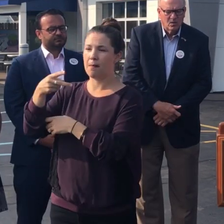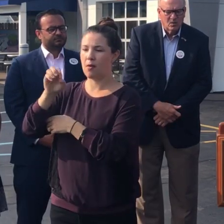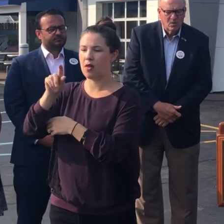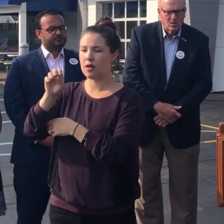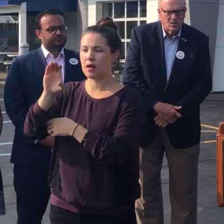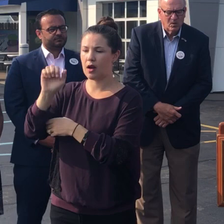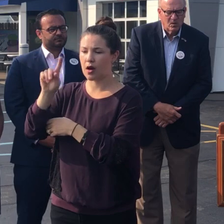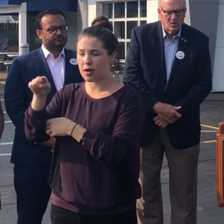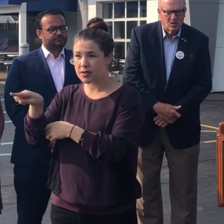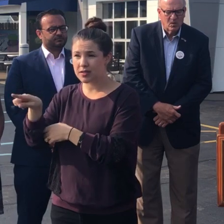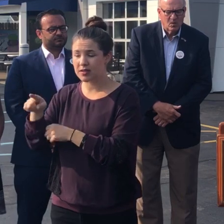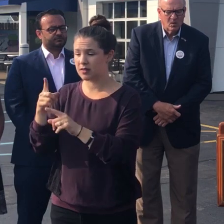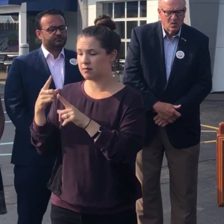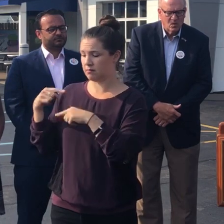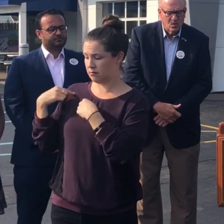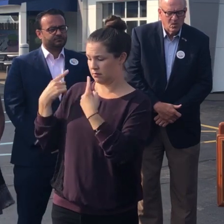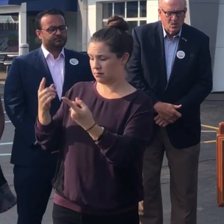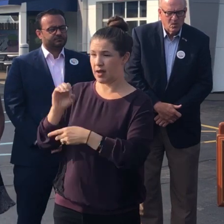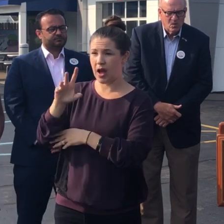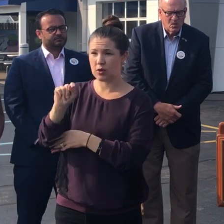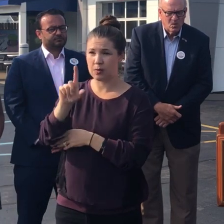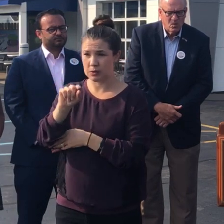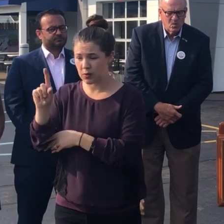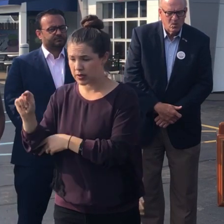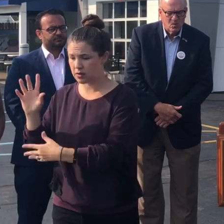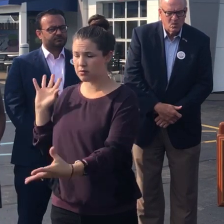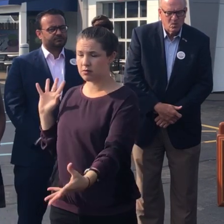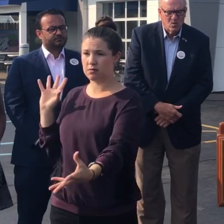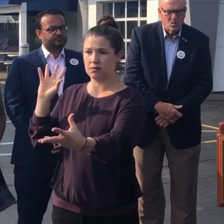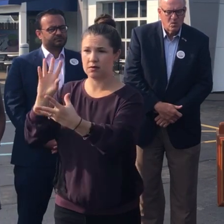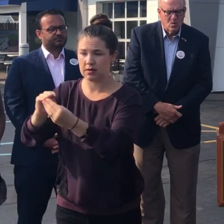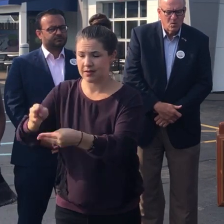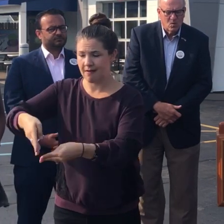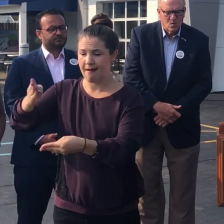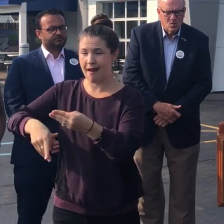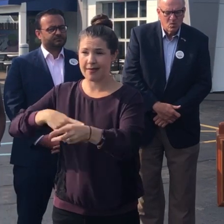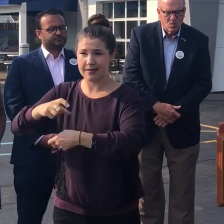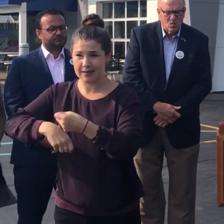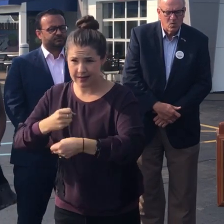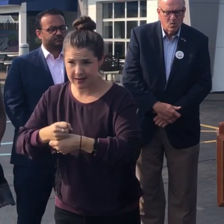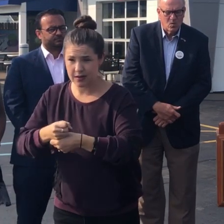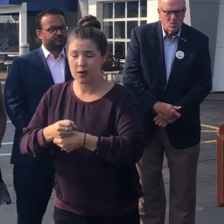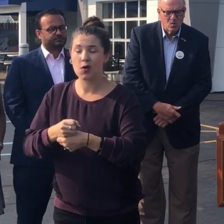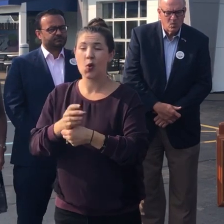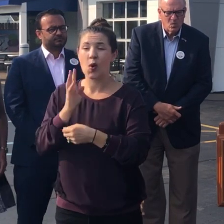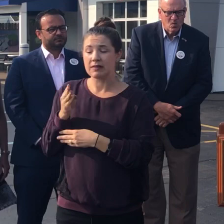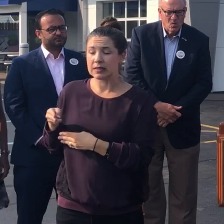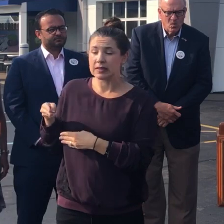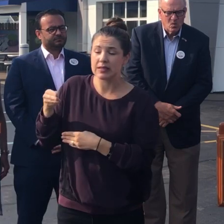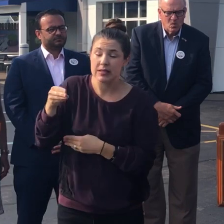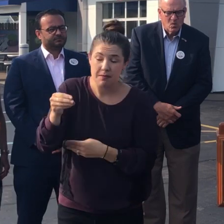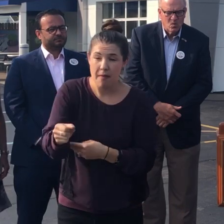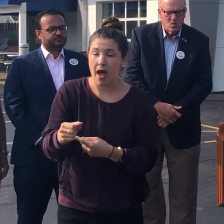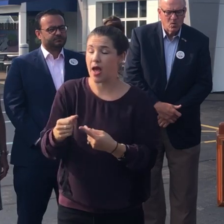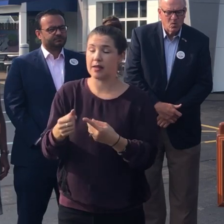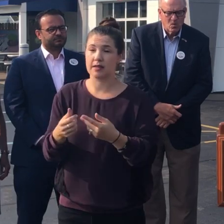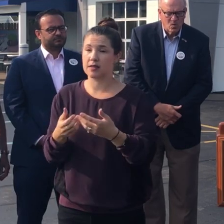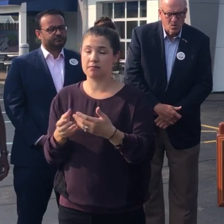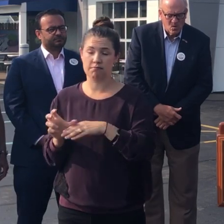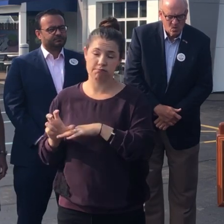in total, from October 2020 to the end of this year, Erie County will have spent a historic